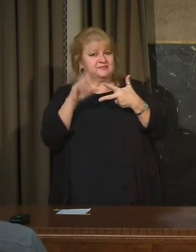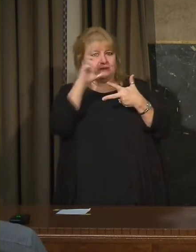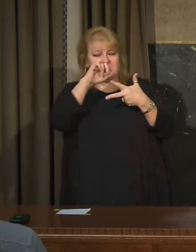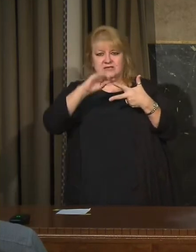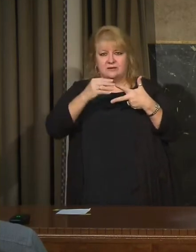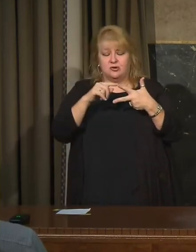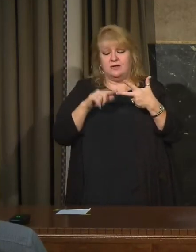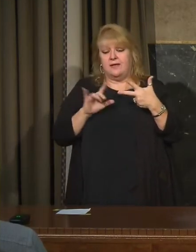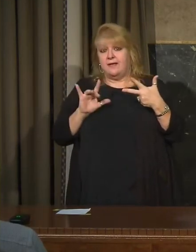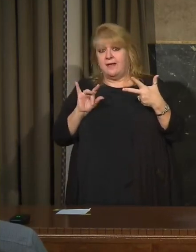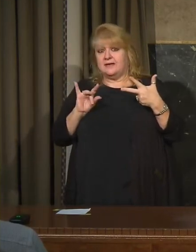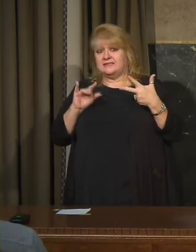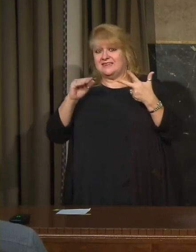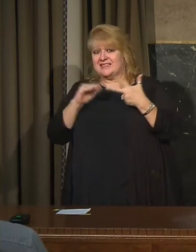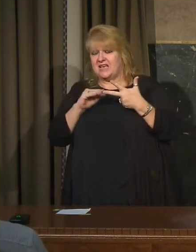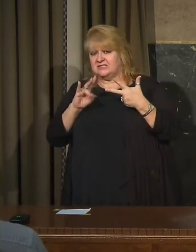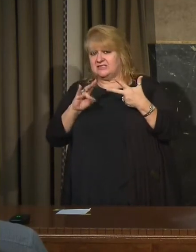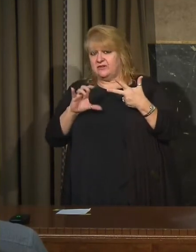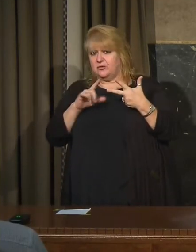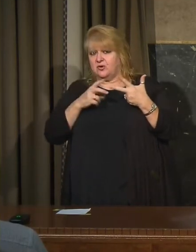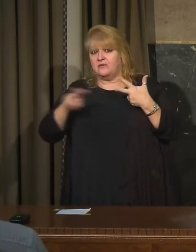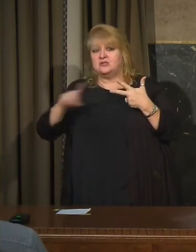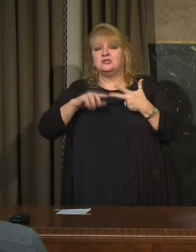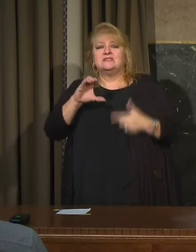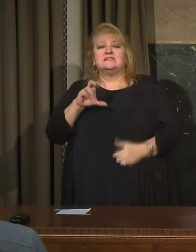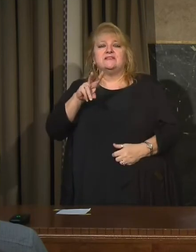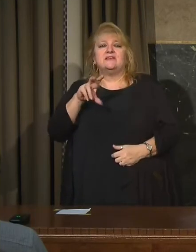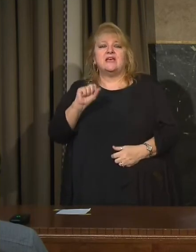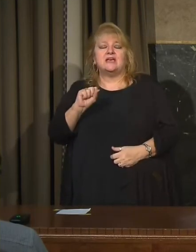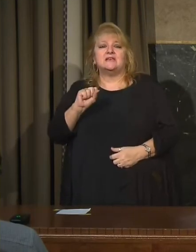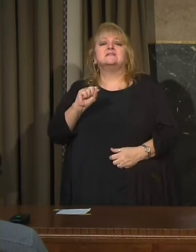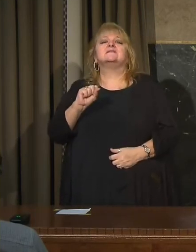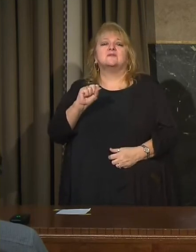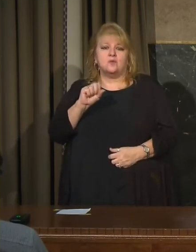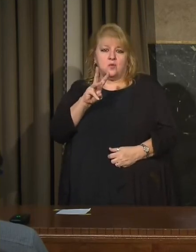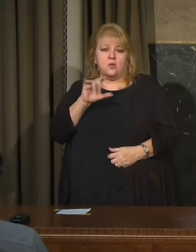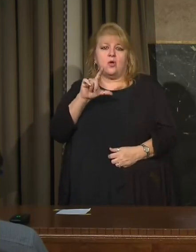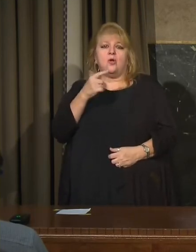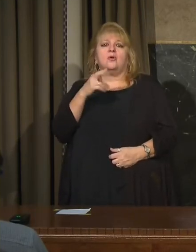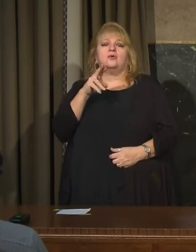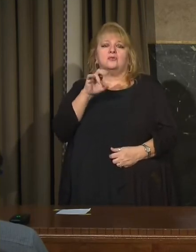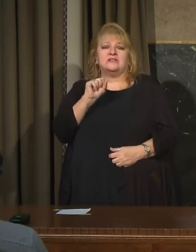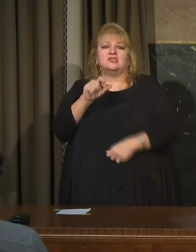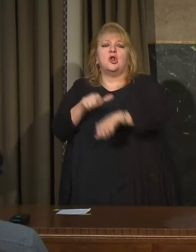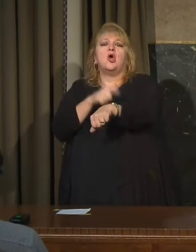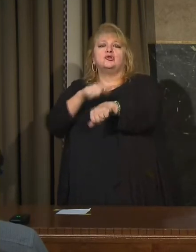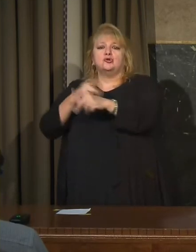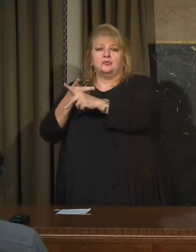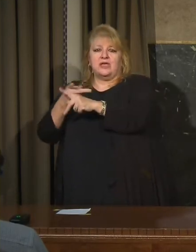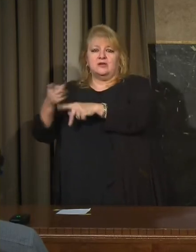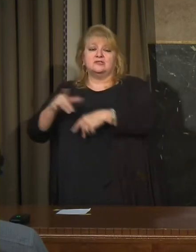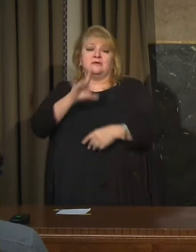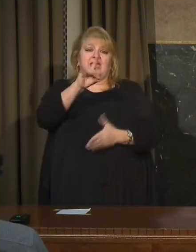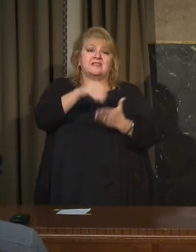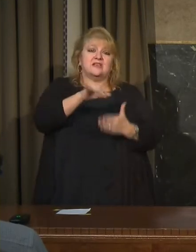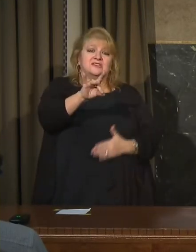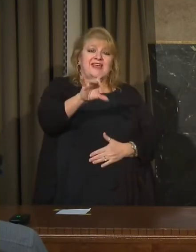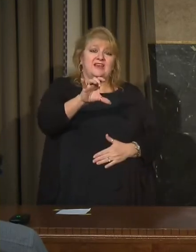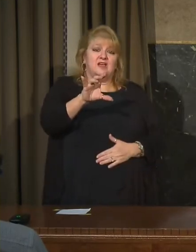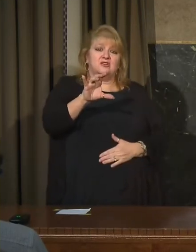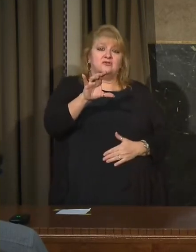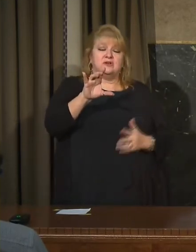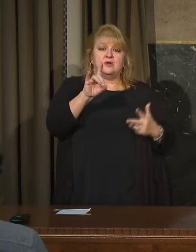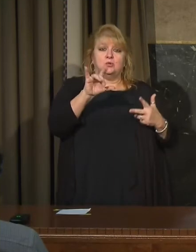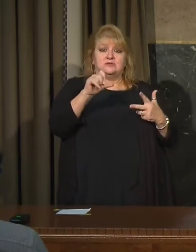18,700 will be diverted towards the CVS and Walgreens long-term care partnership program, leaving 8,800 doses